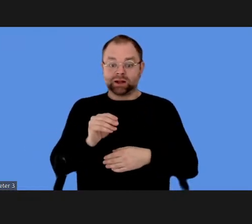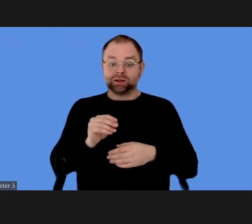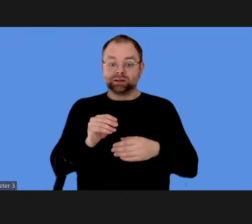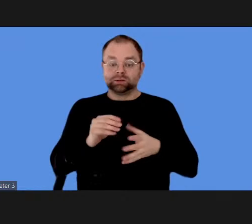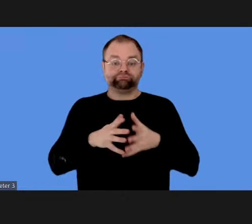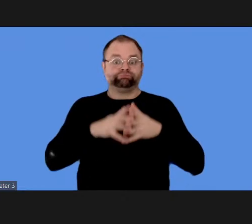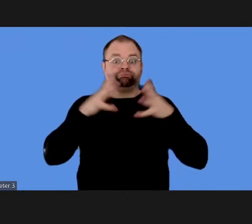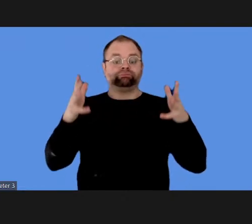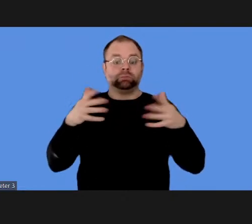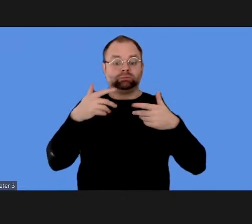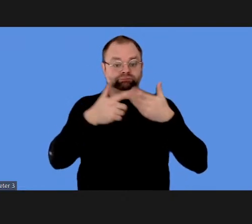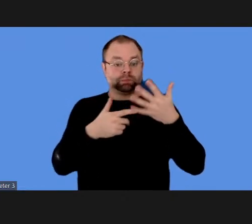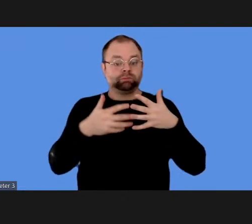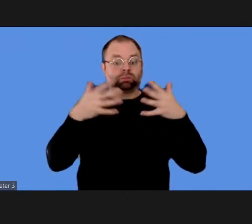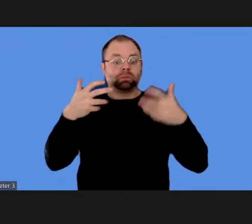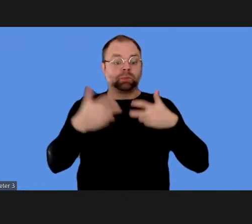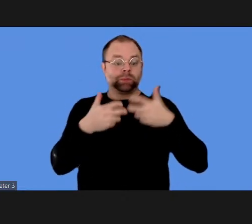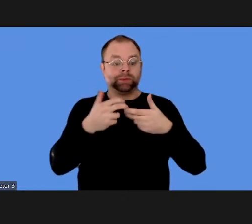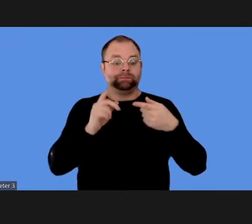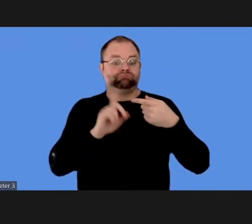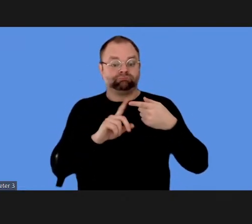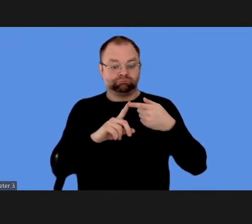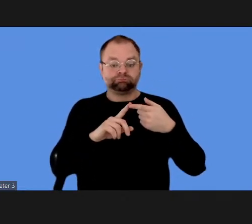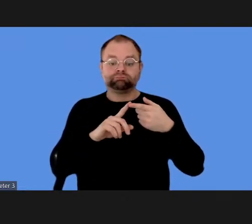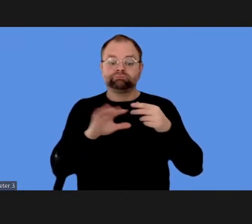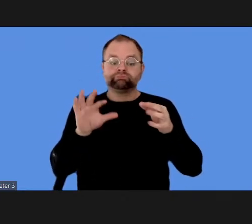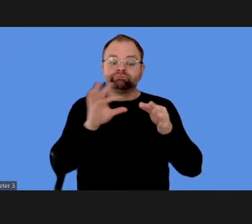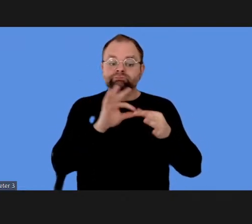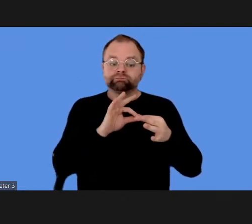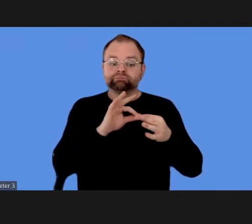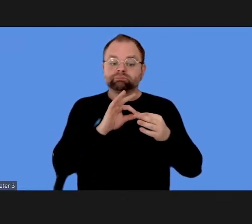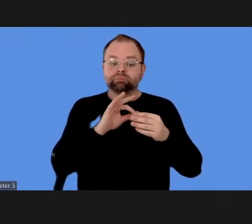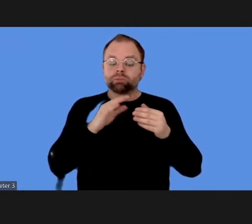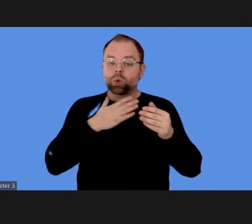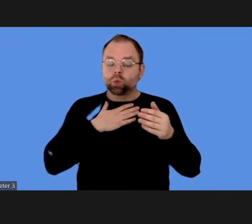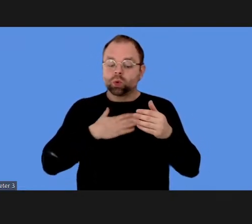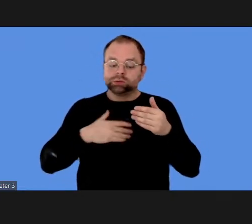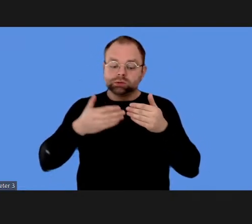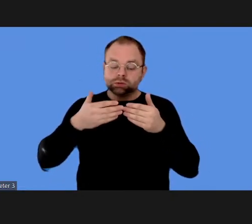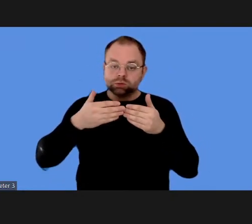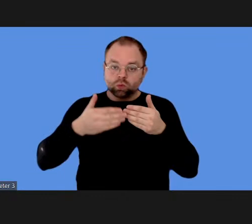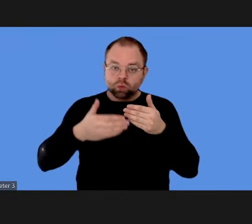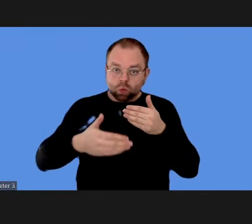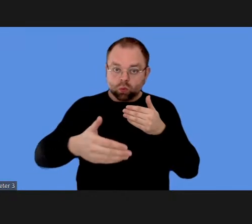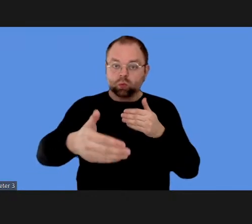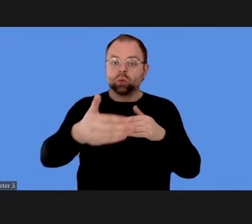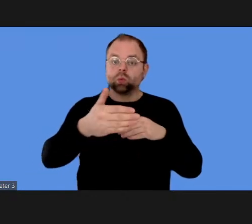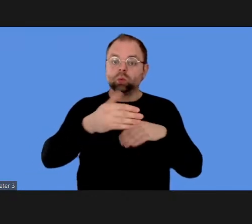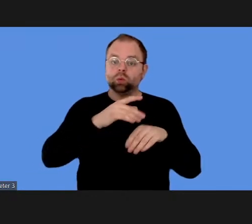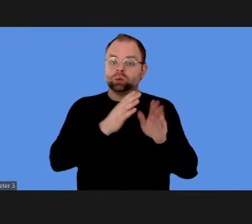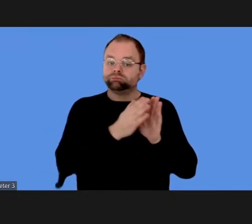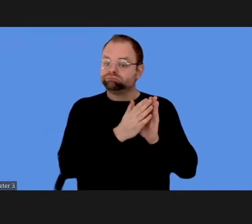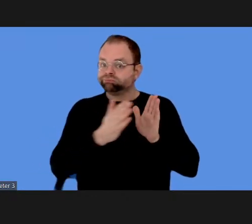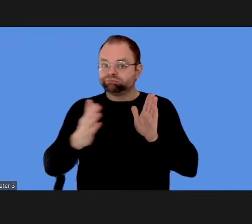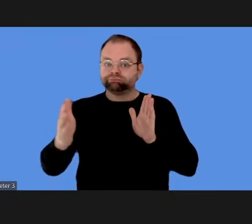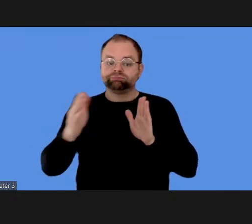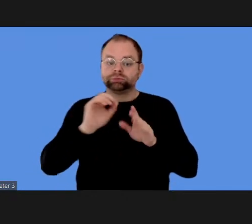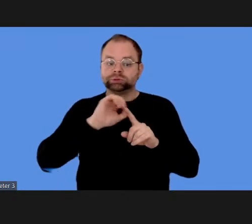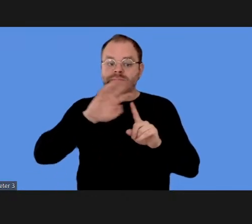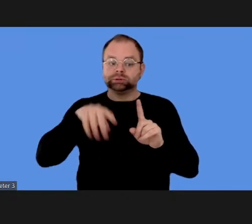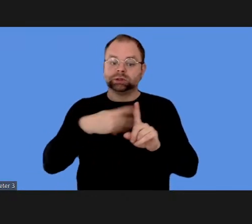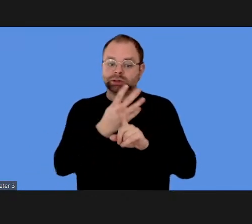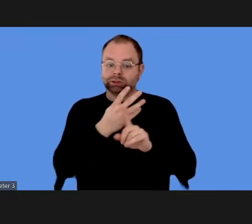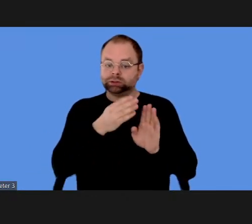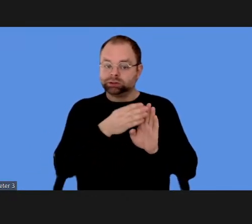is the challenge with information, data, and statistics. So such platforms, should